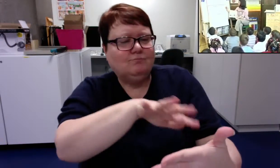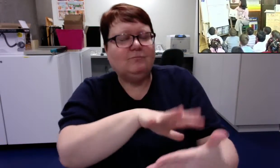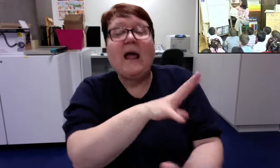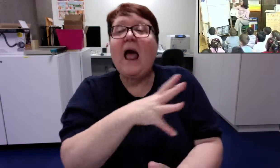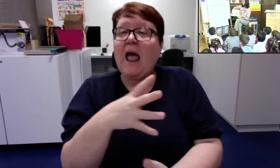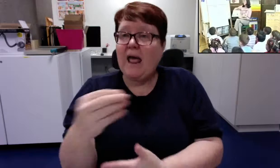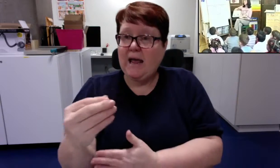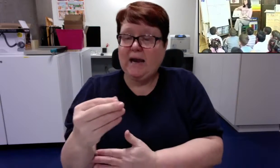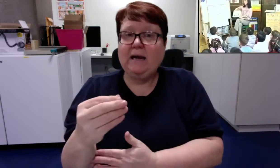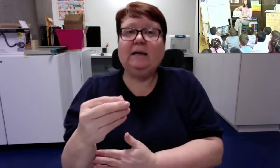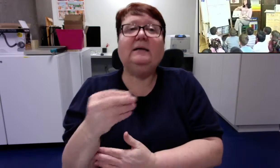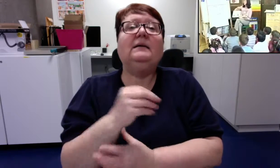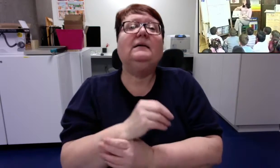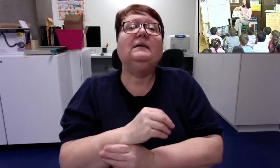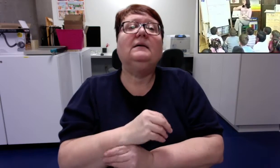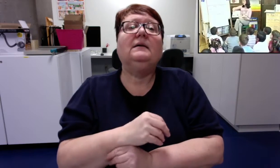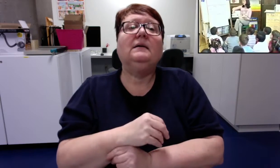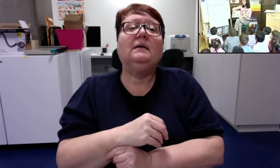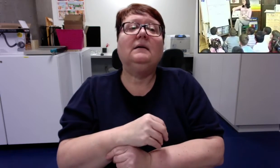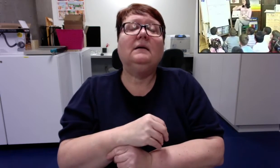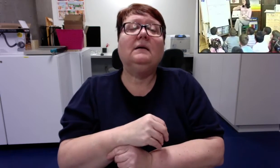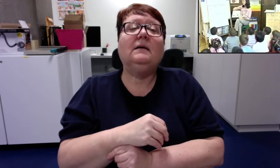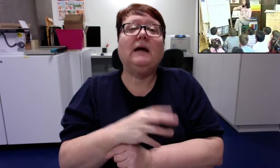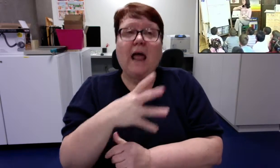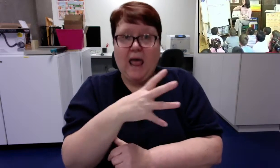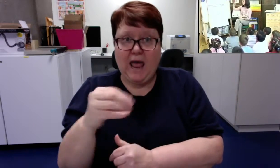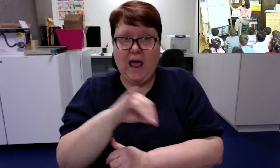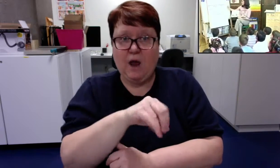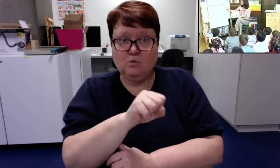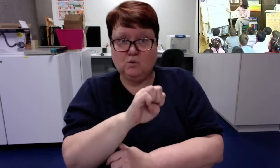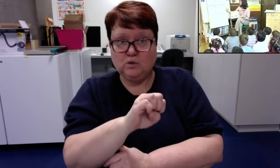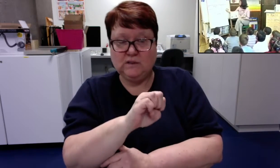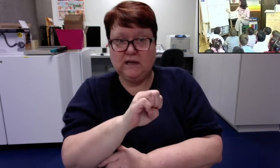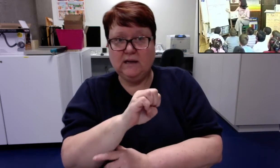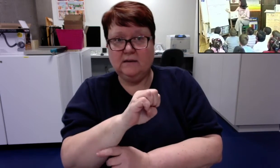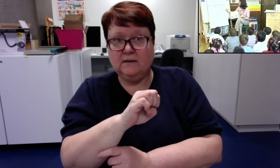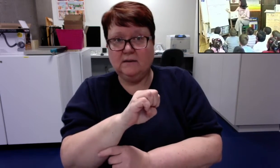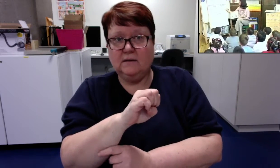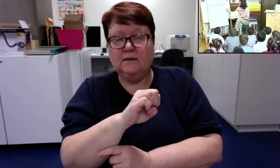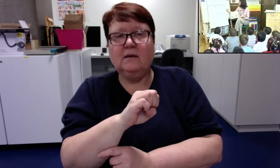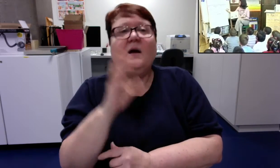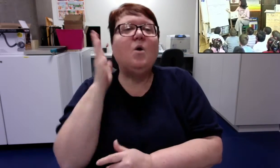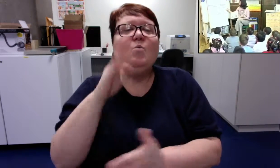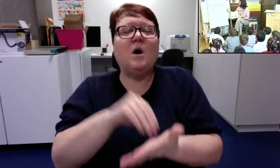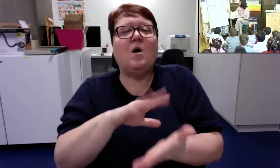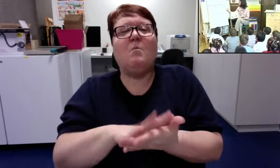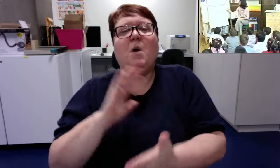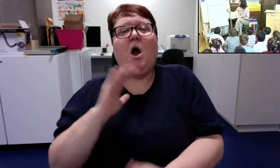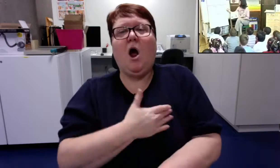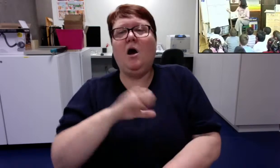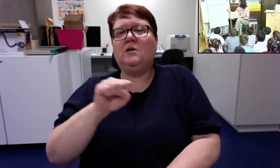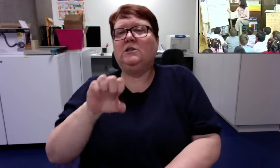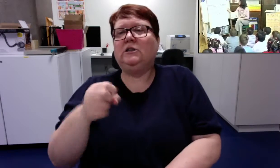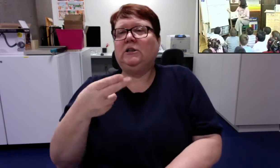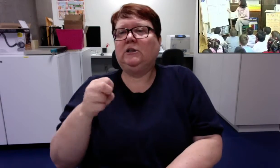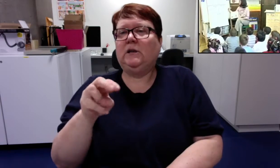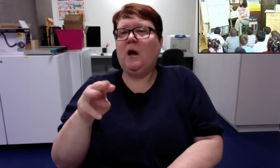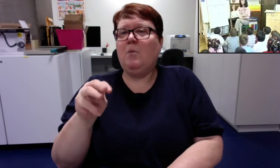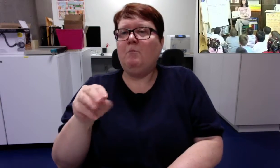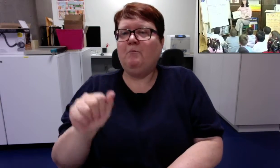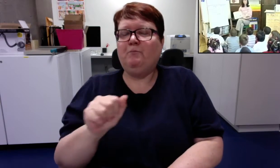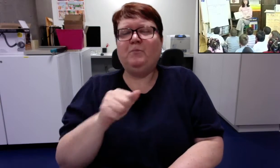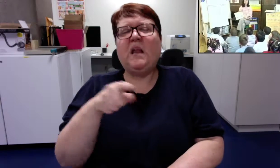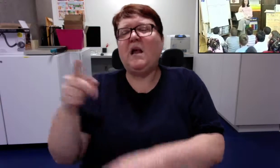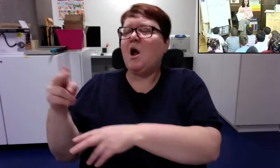and of people's heads, like and Jose, I'm going to put our schema because Brandon used his schema to